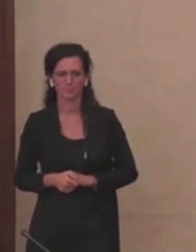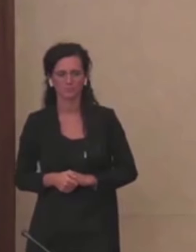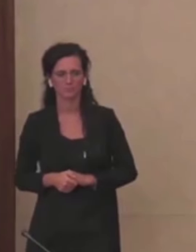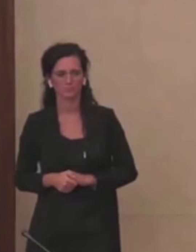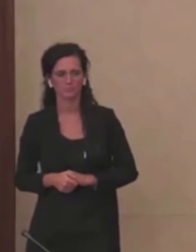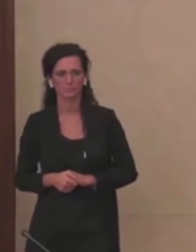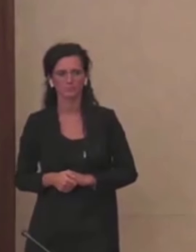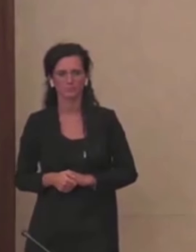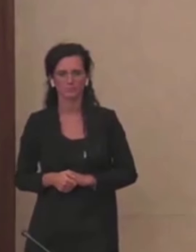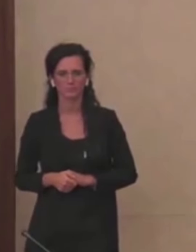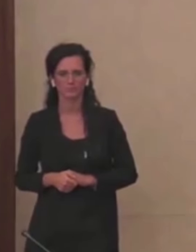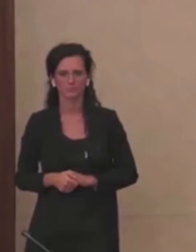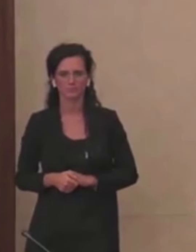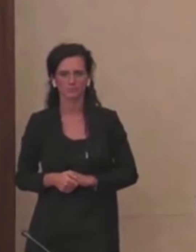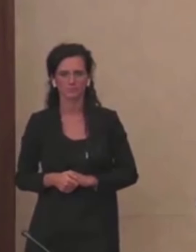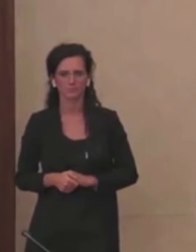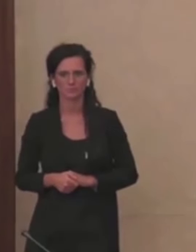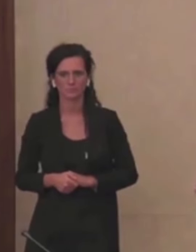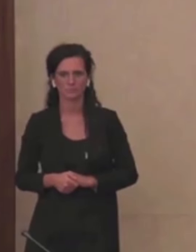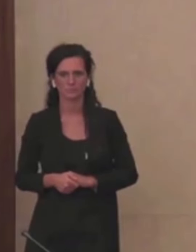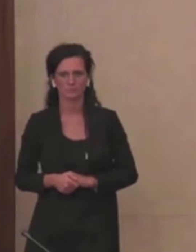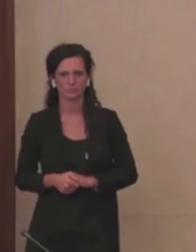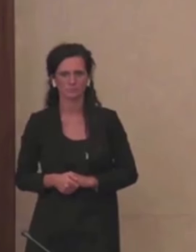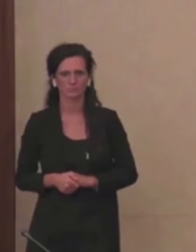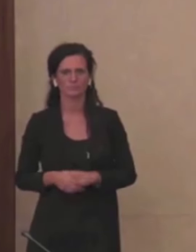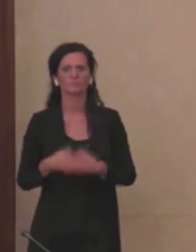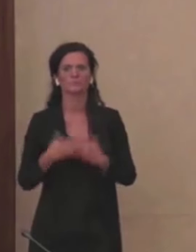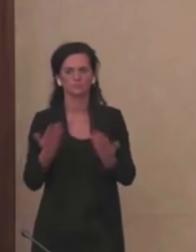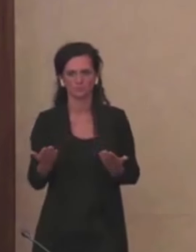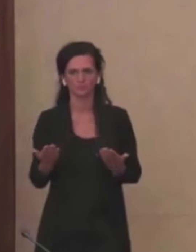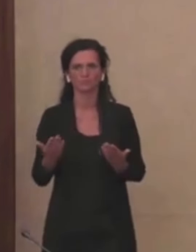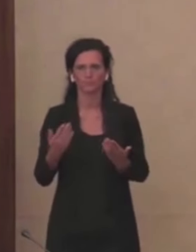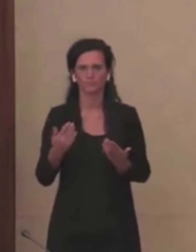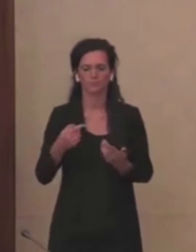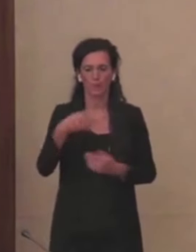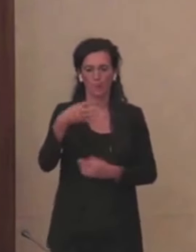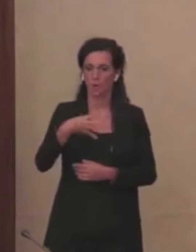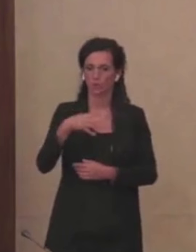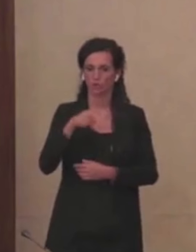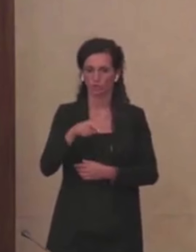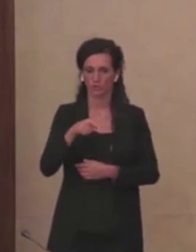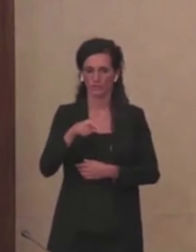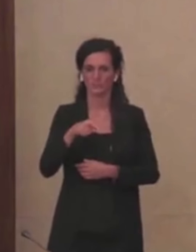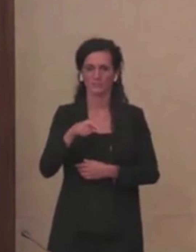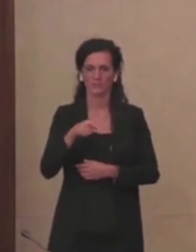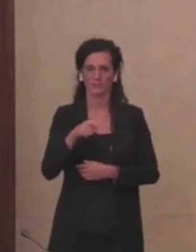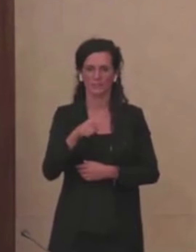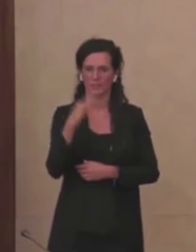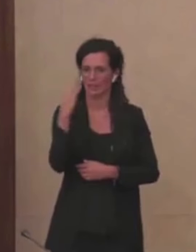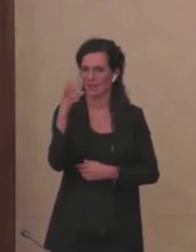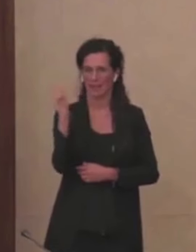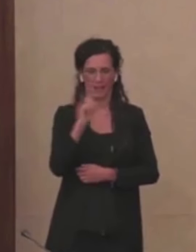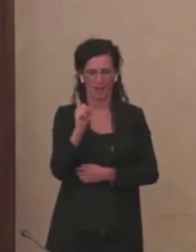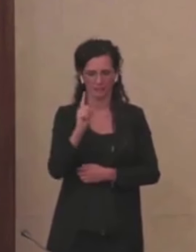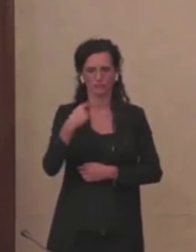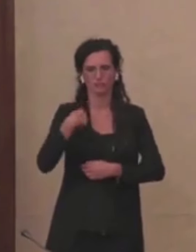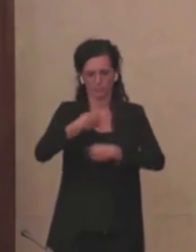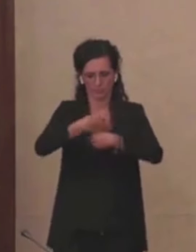these non-classical monocytes where we found the S1 protein of